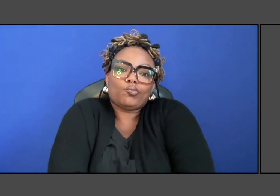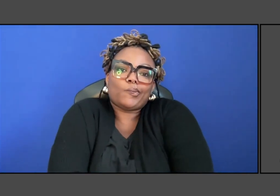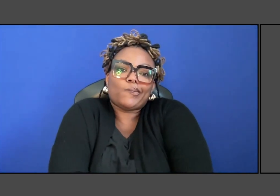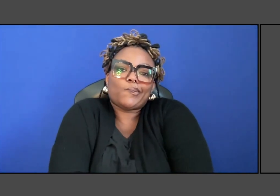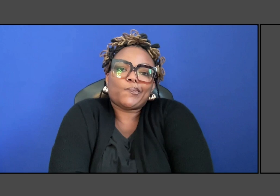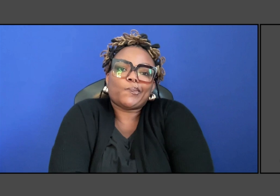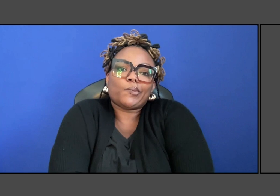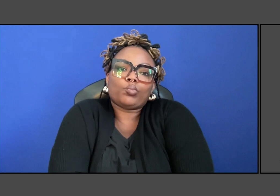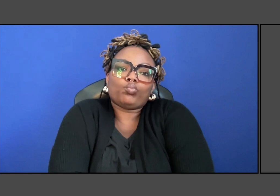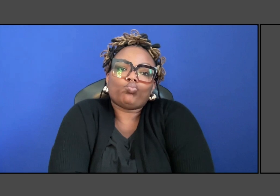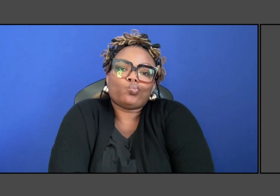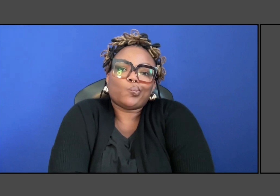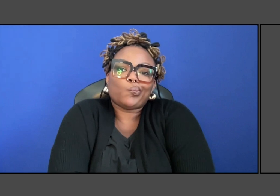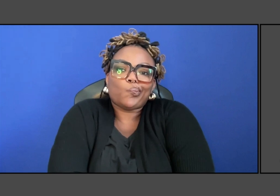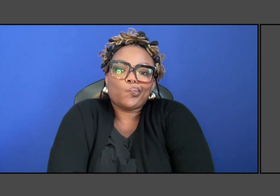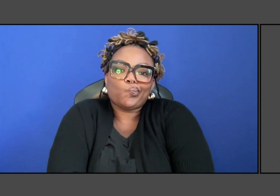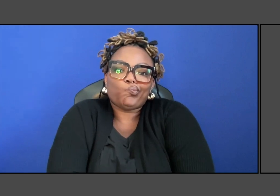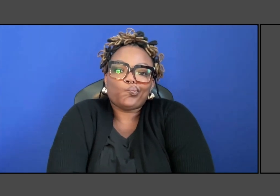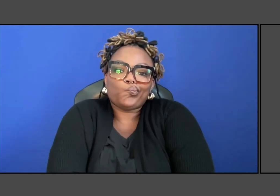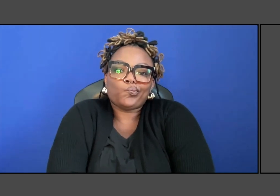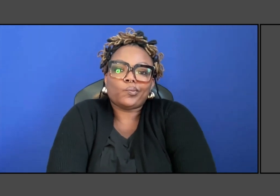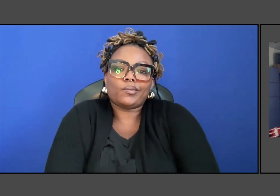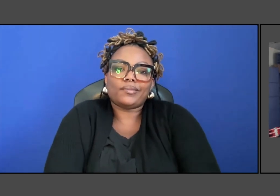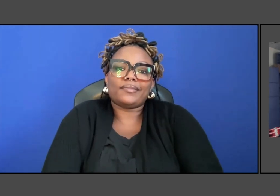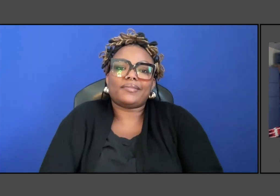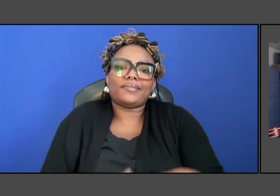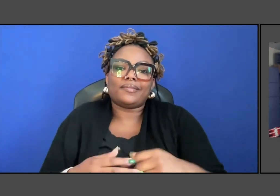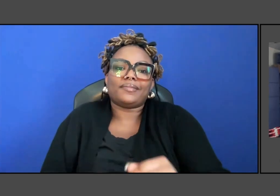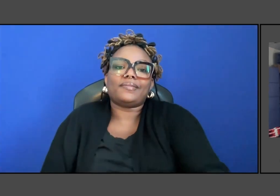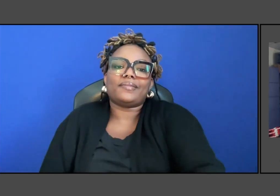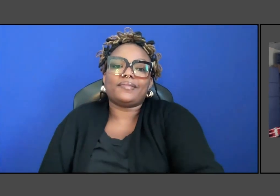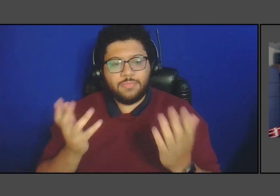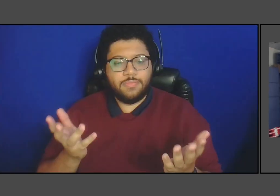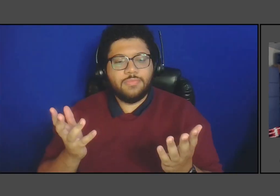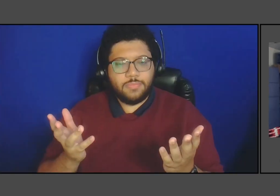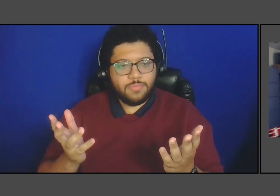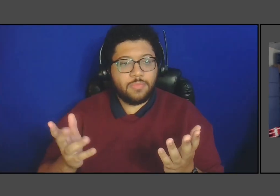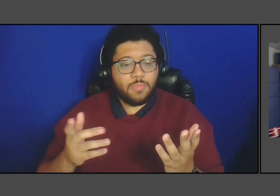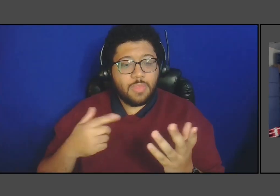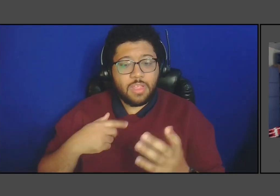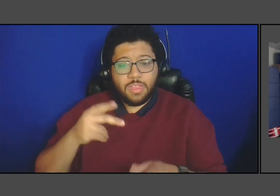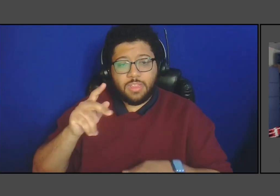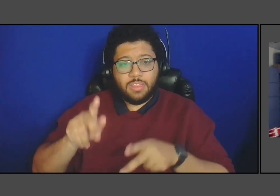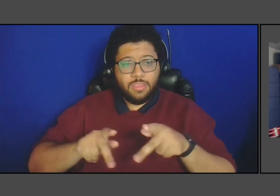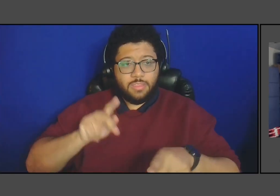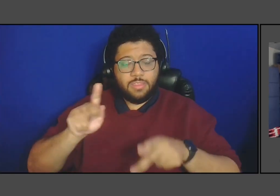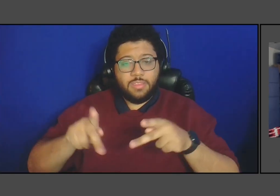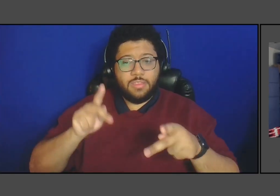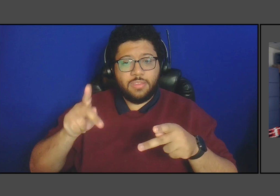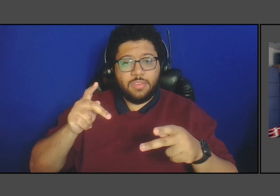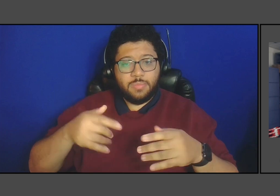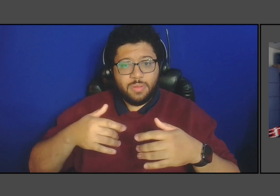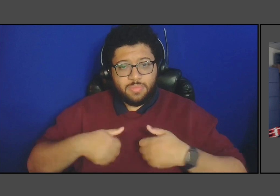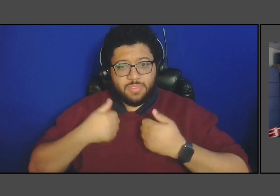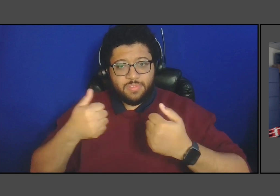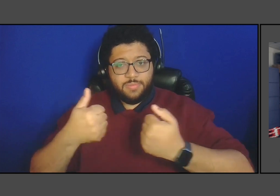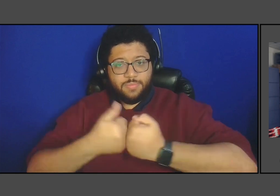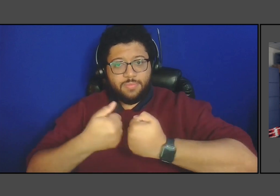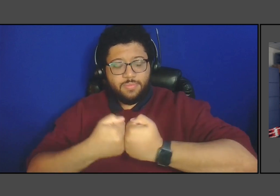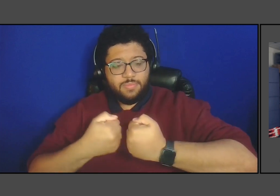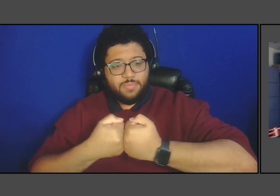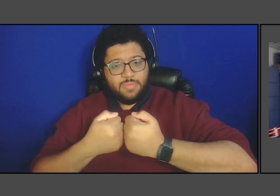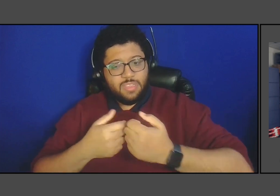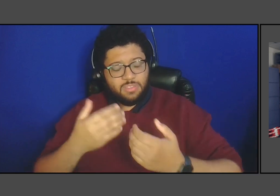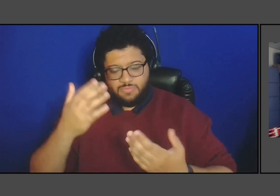Well, those of us who are on the border know how the land is tough. Let me tell you. You walk around